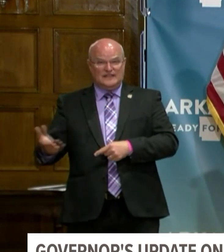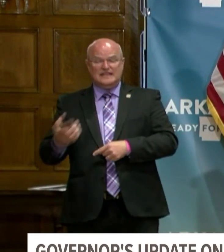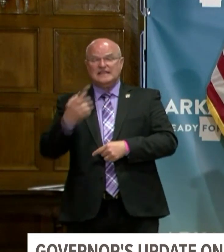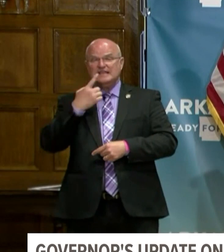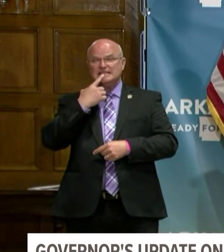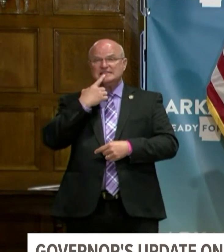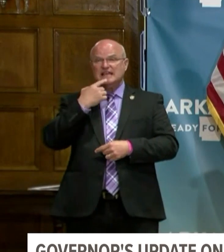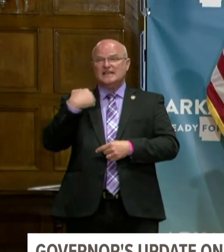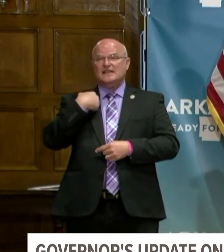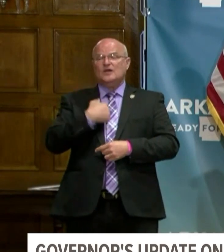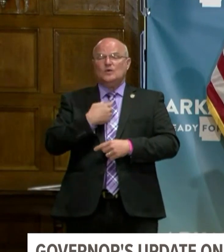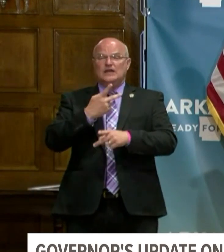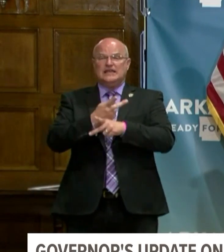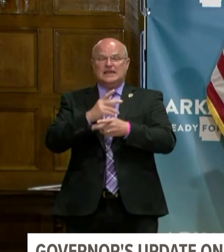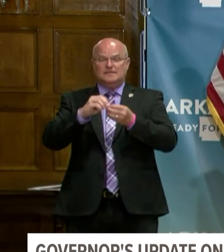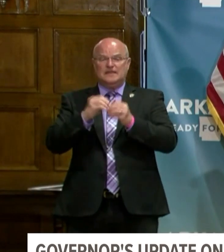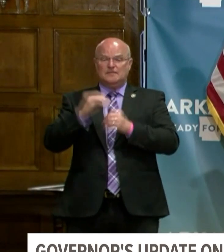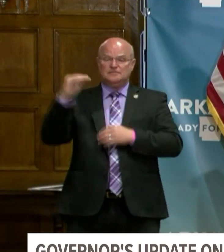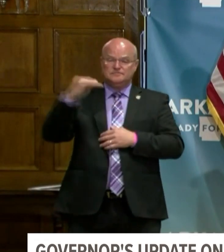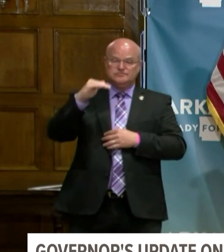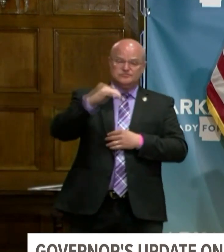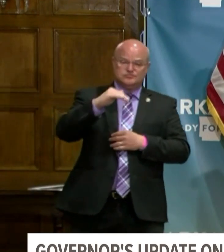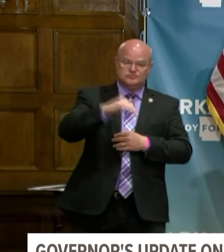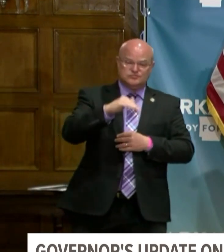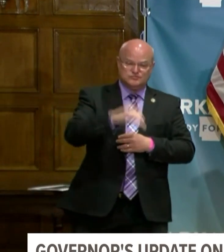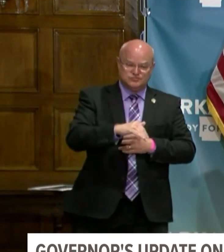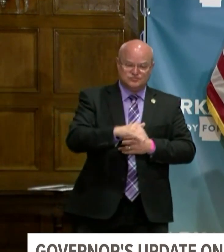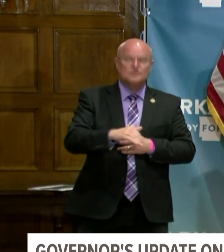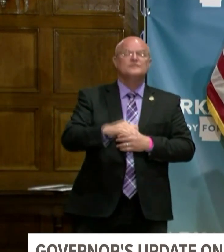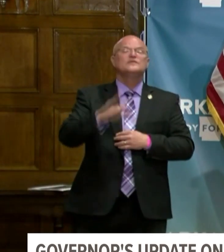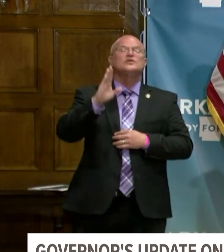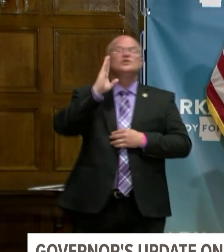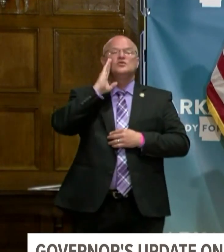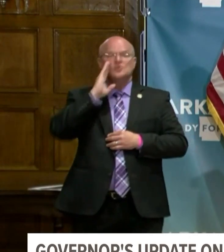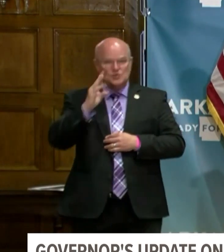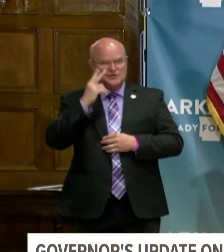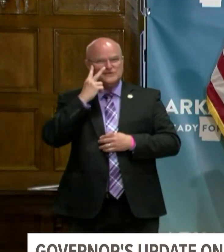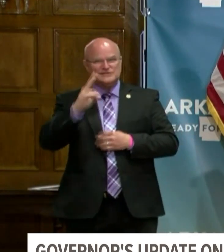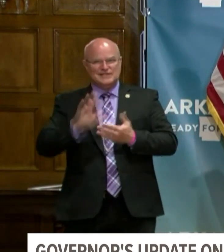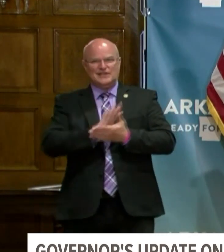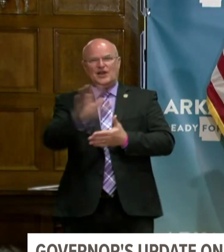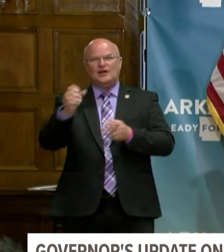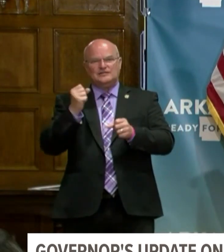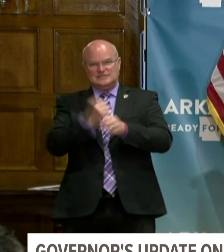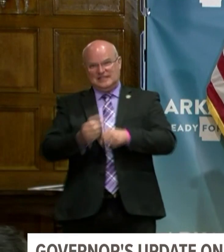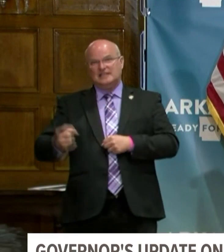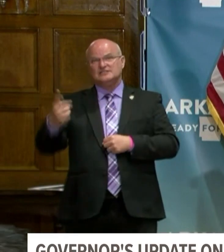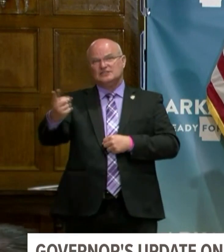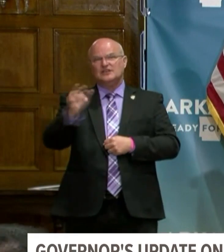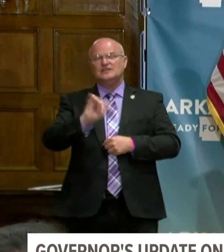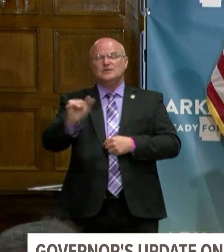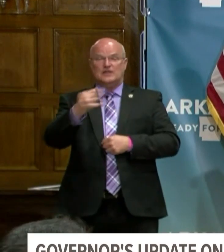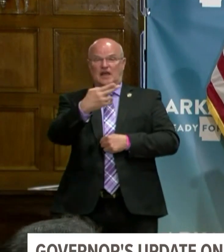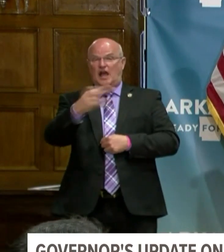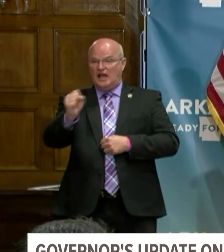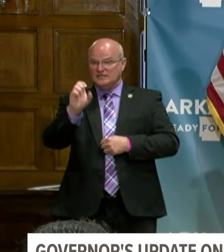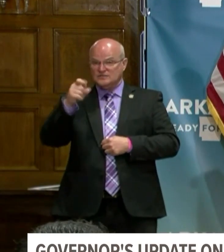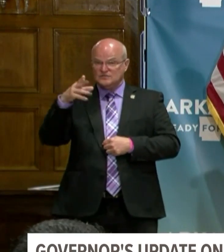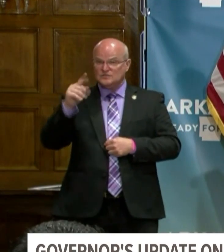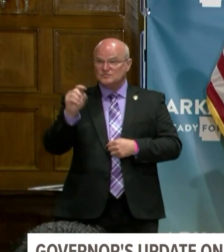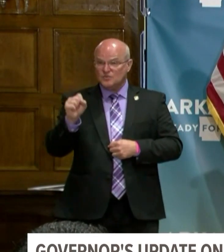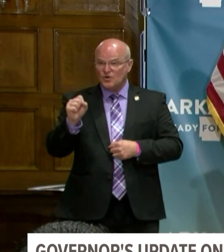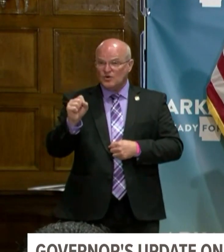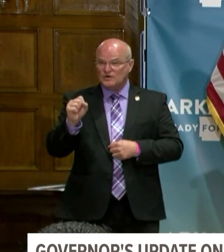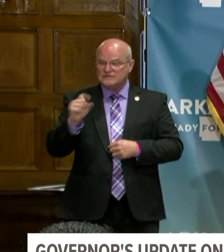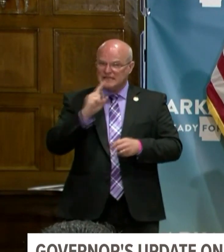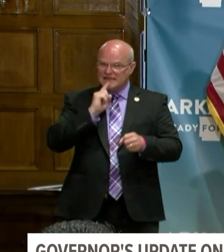if we keep these numbers going the right direction, you're going to see collegiate athletics next year, as well as high school sports. And let